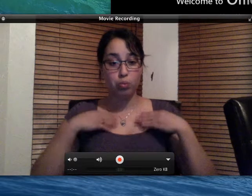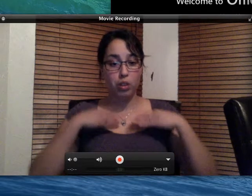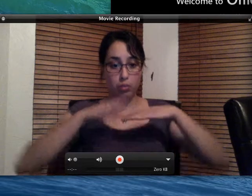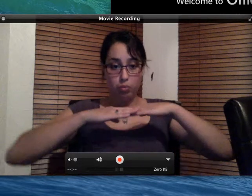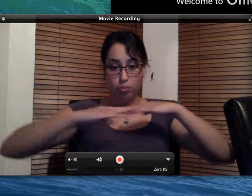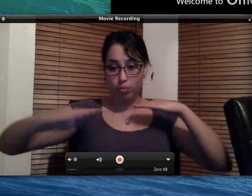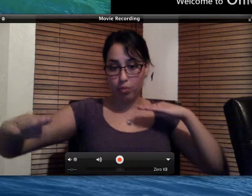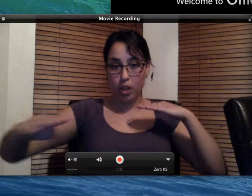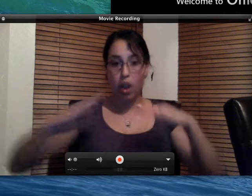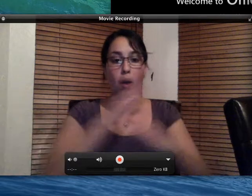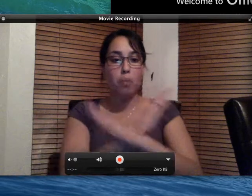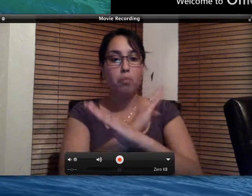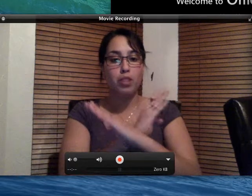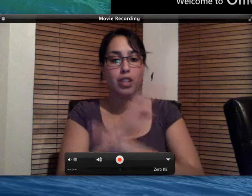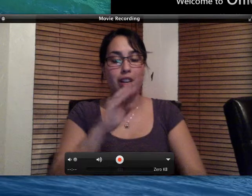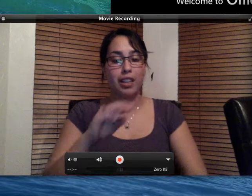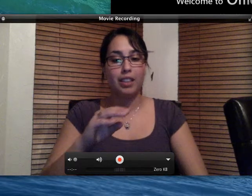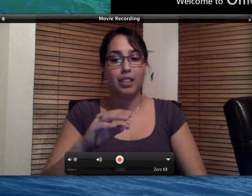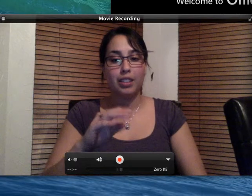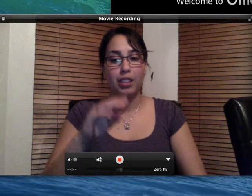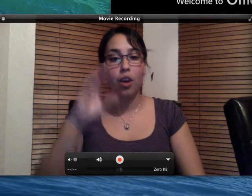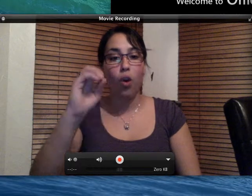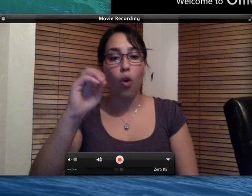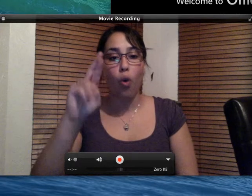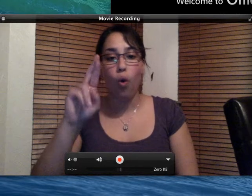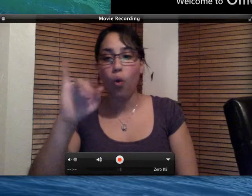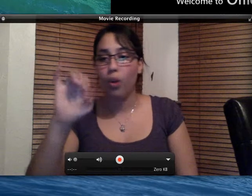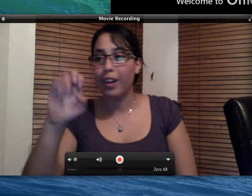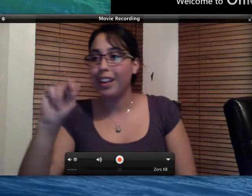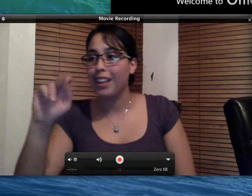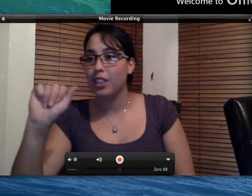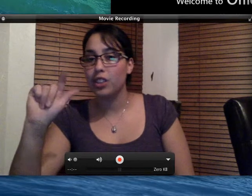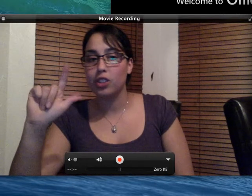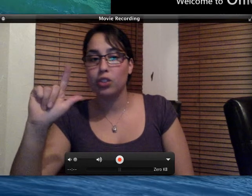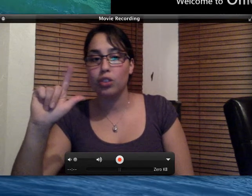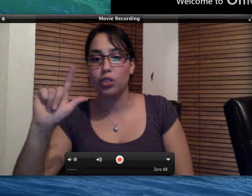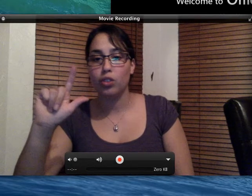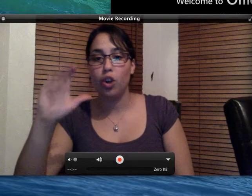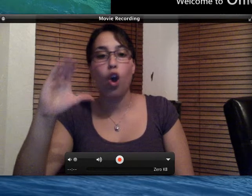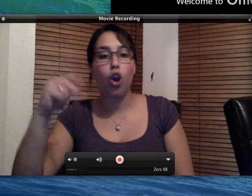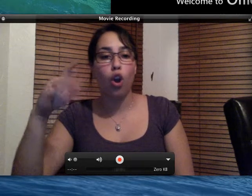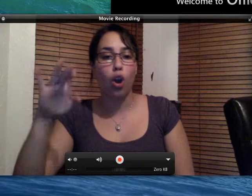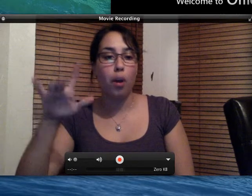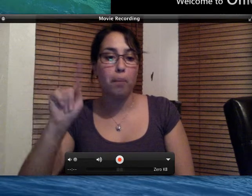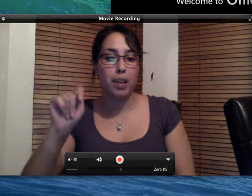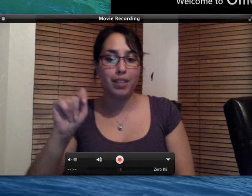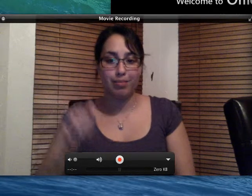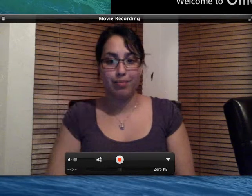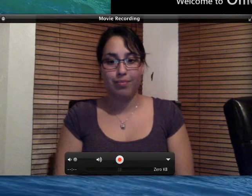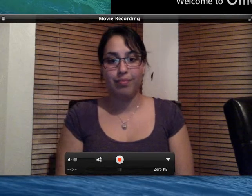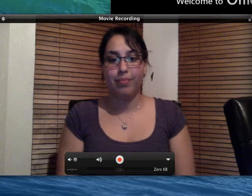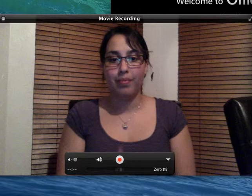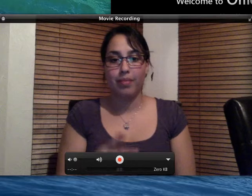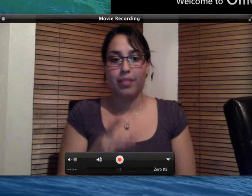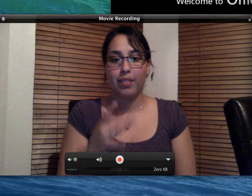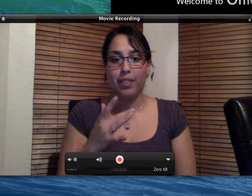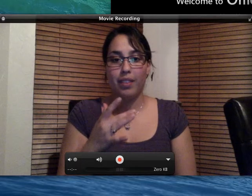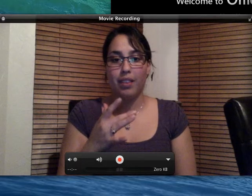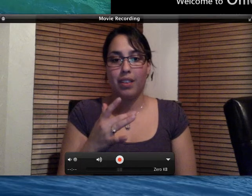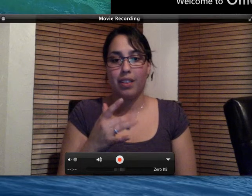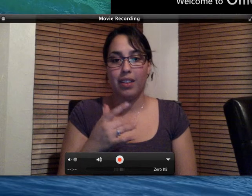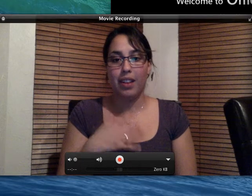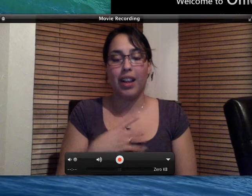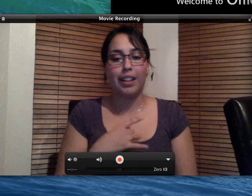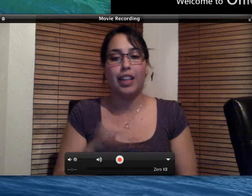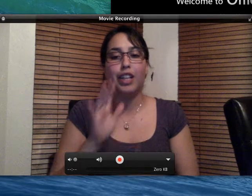Which is my second favorite line in the entire oeuvre of Alfred Kinsey, my favorite being, "Cheese crumbs spread before a pair of